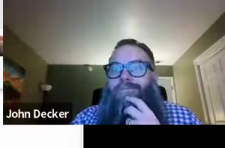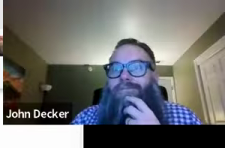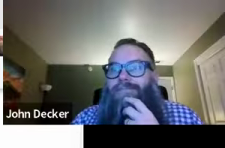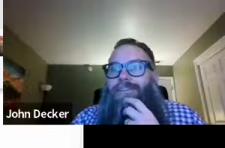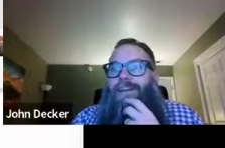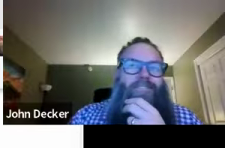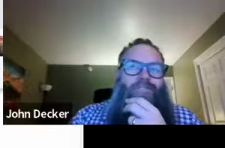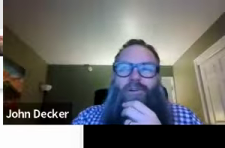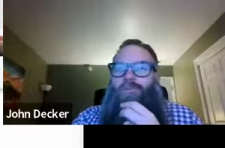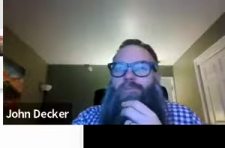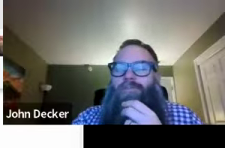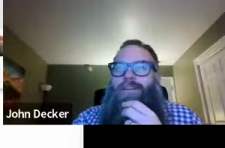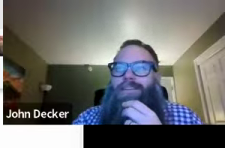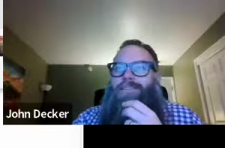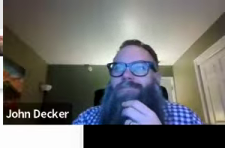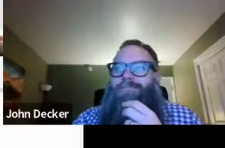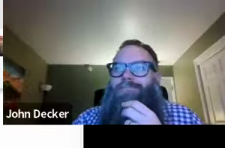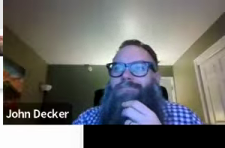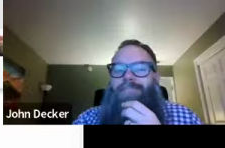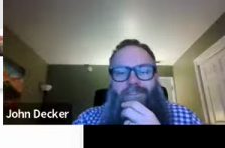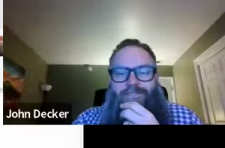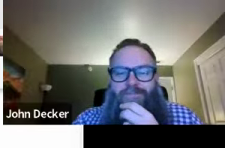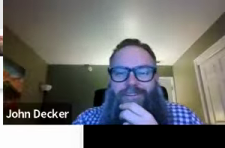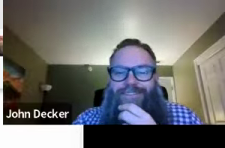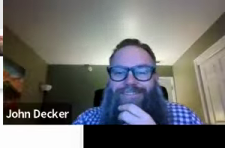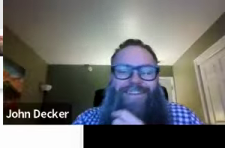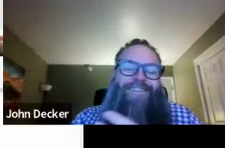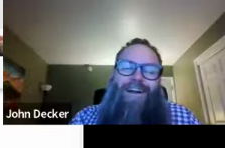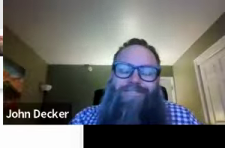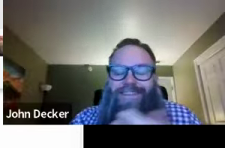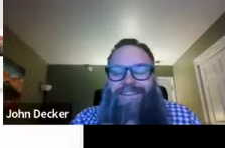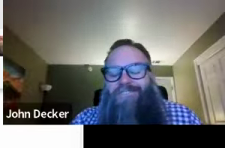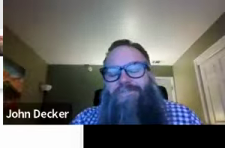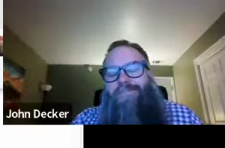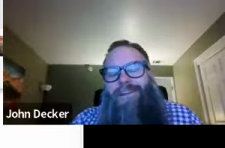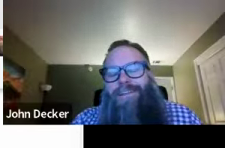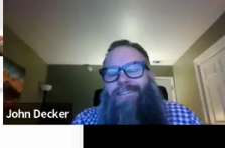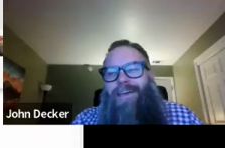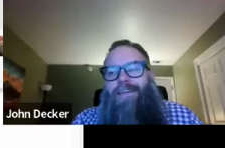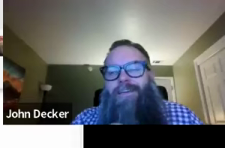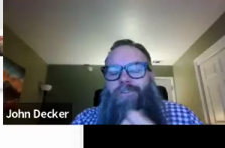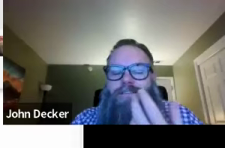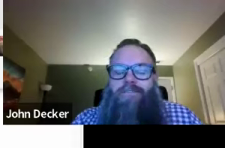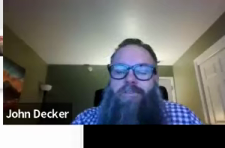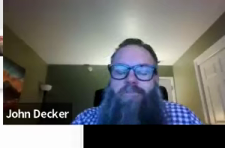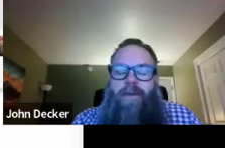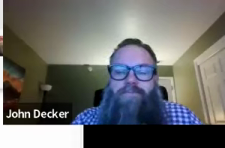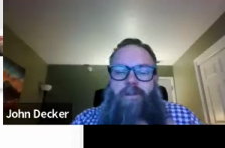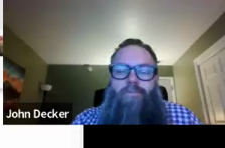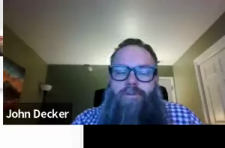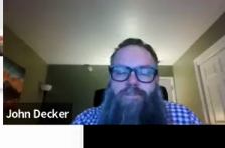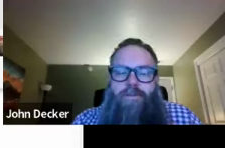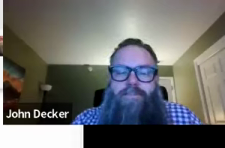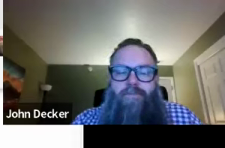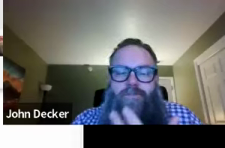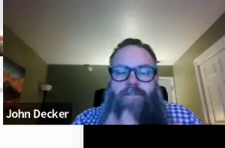Thank you. I don't even know if I want to repeat what I said, though. I think I'll just move on. No, I was just reiterating that your guys' community feedback